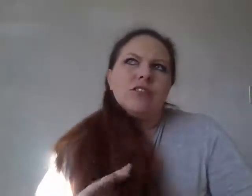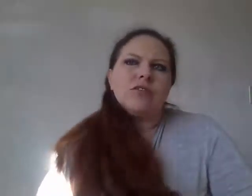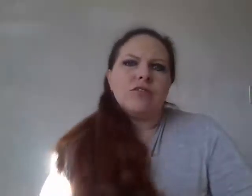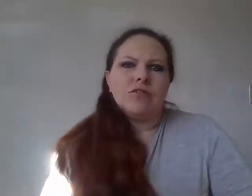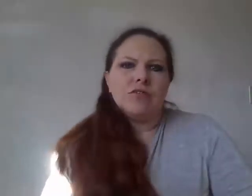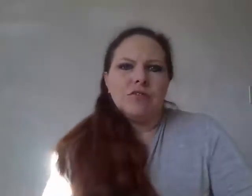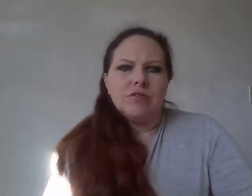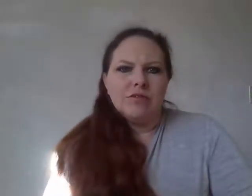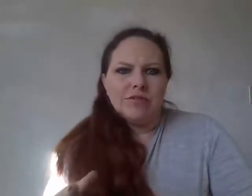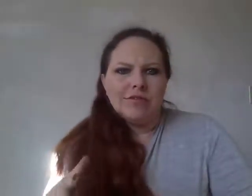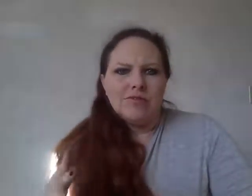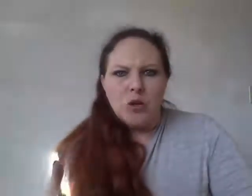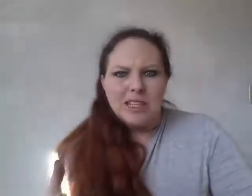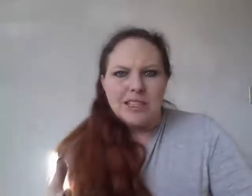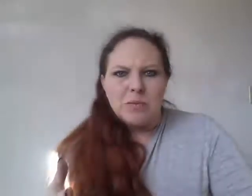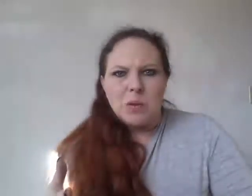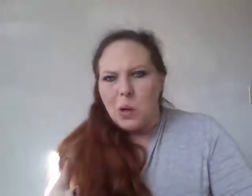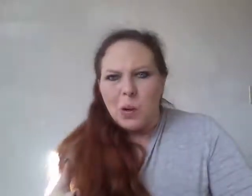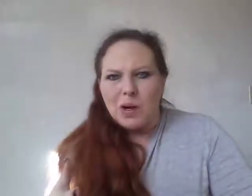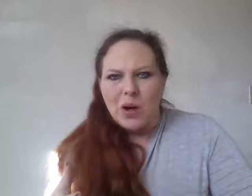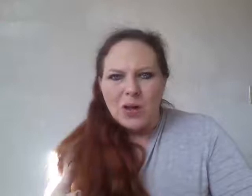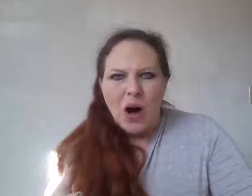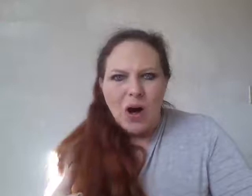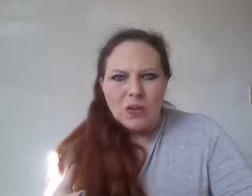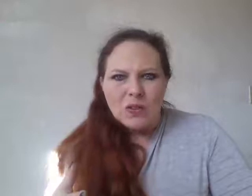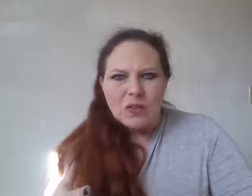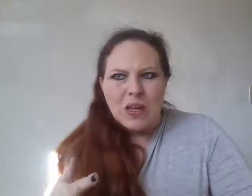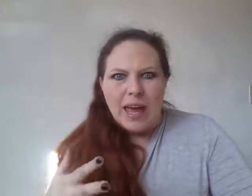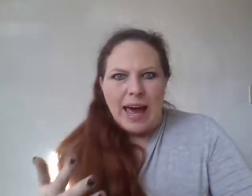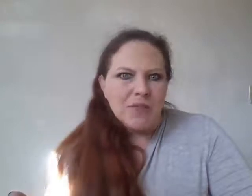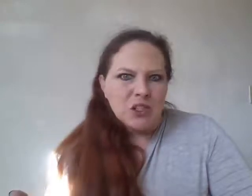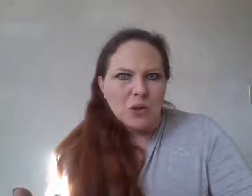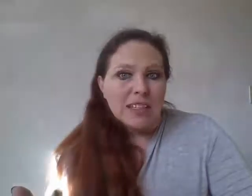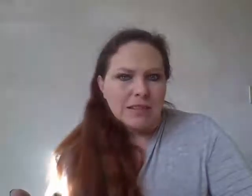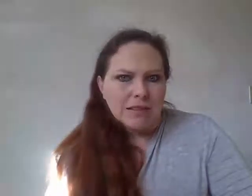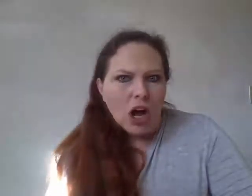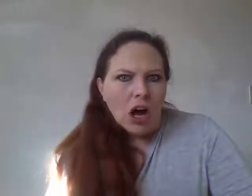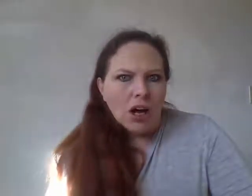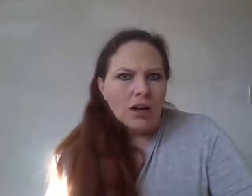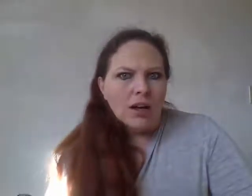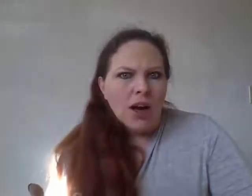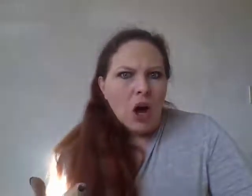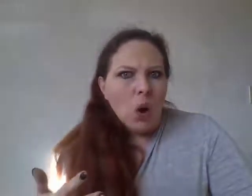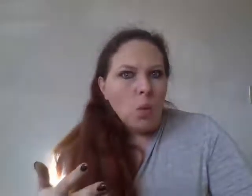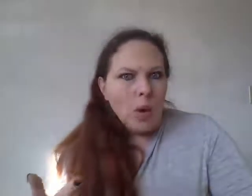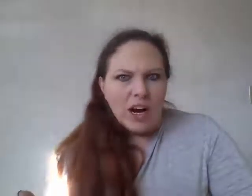Jail phone systems record all calls. They have to. It's law. Where's